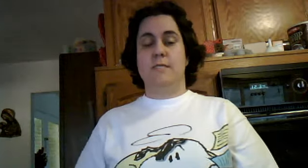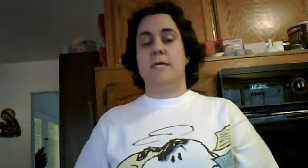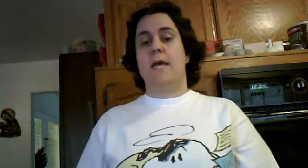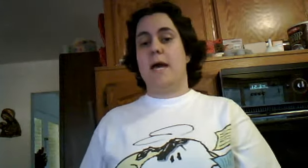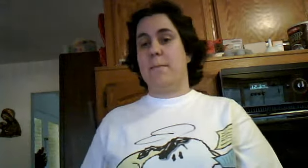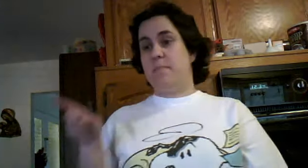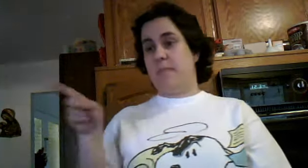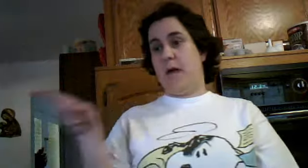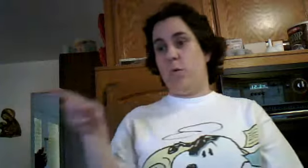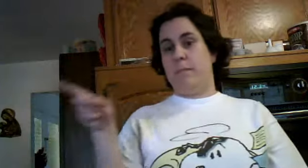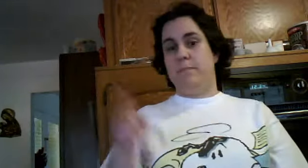say that one.